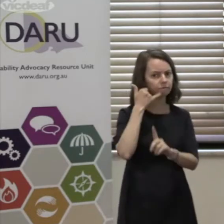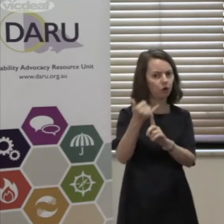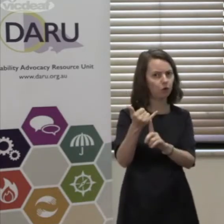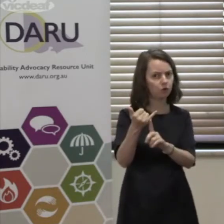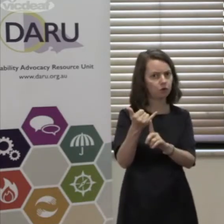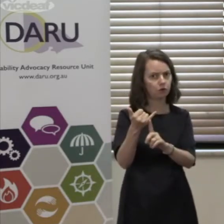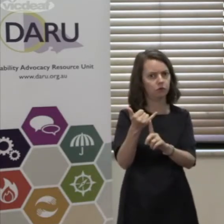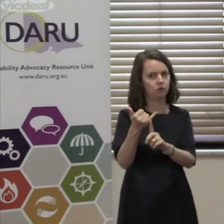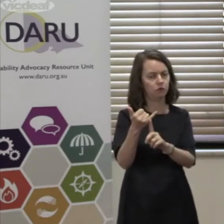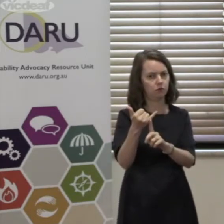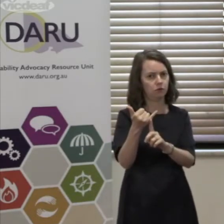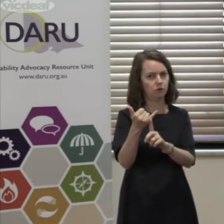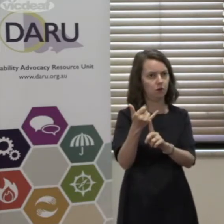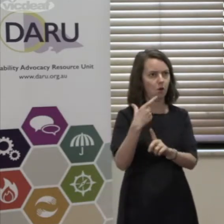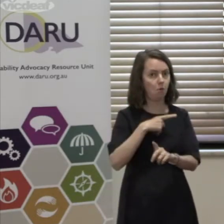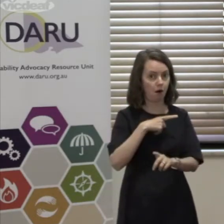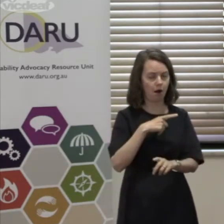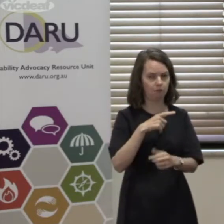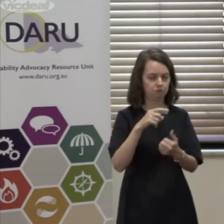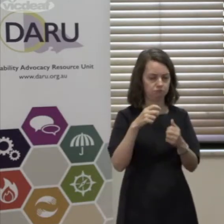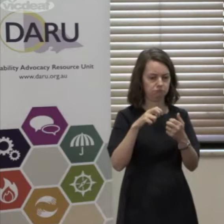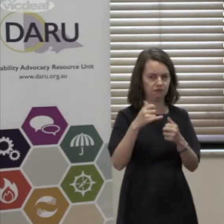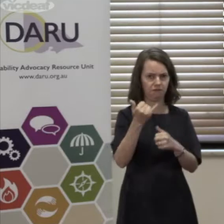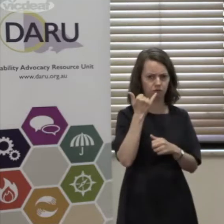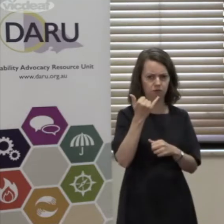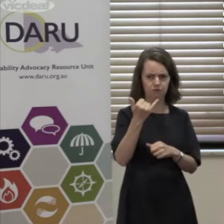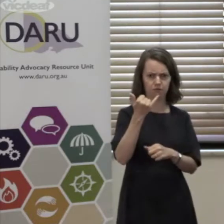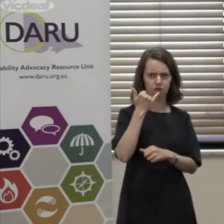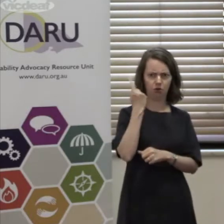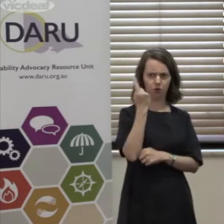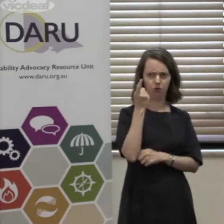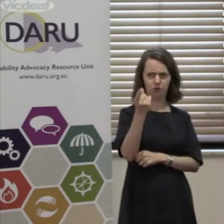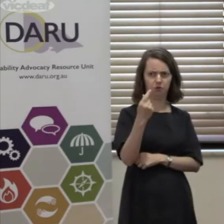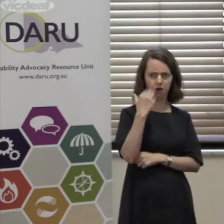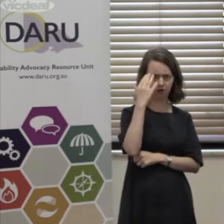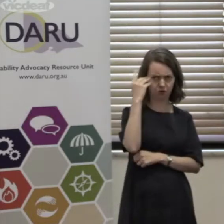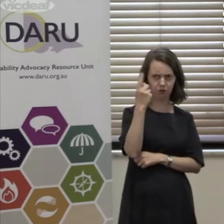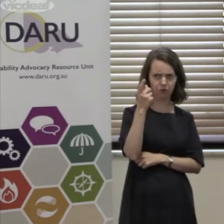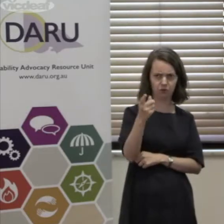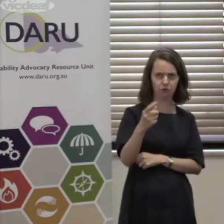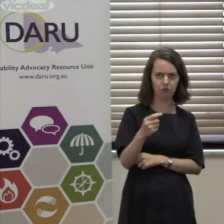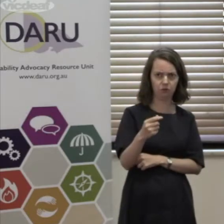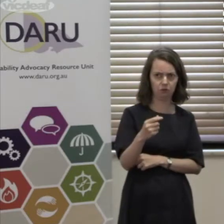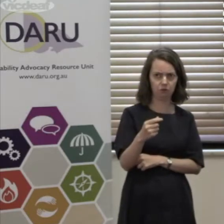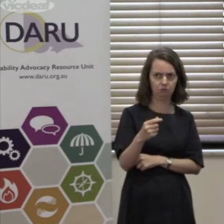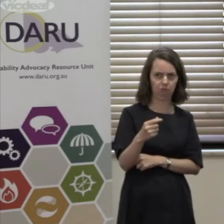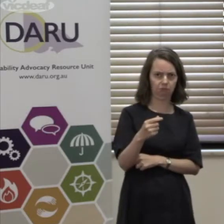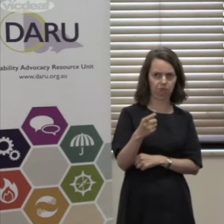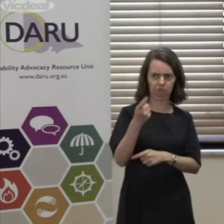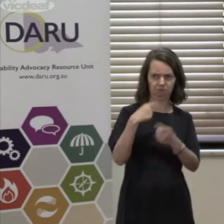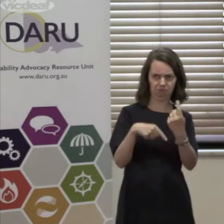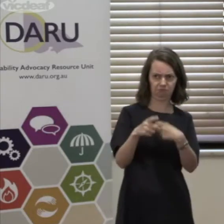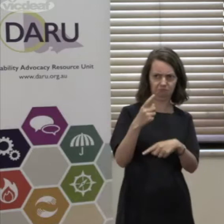There are problems with people just being surprised that the phone call that just sounds like a conversation is actually the conversation.